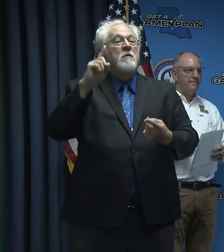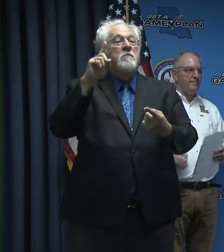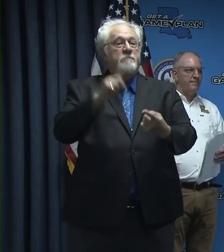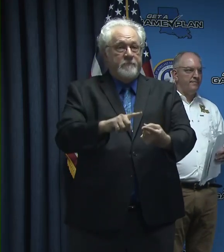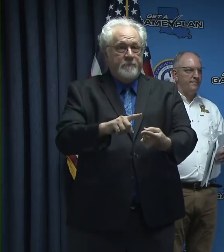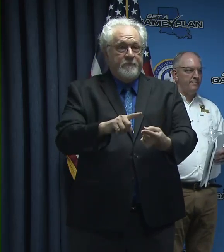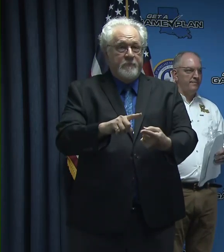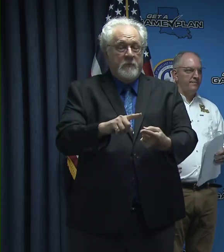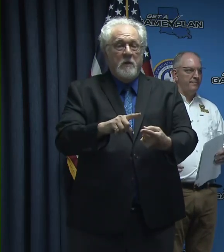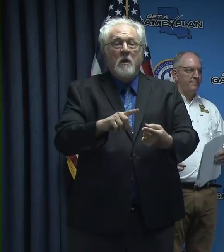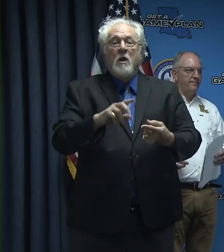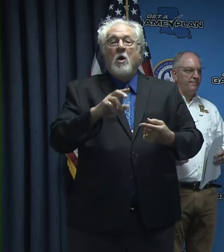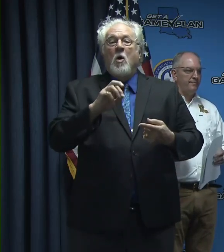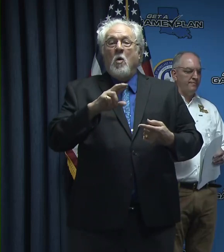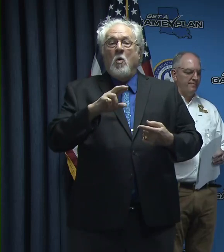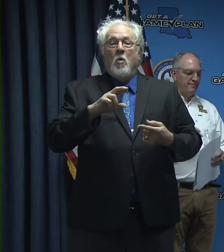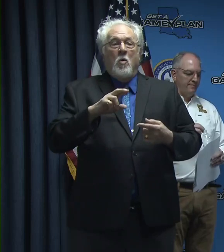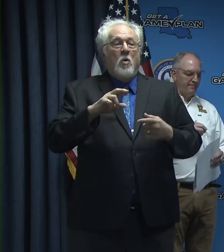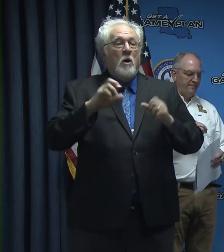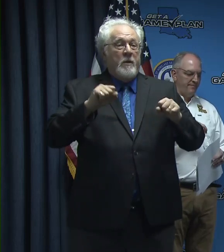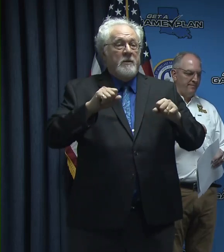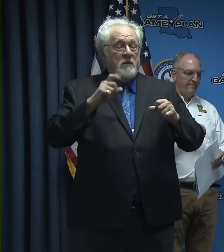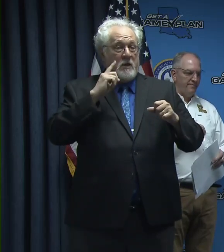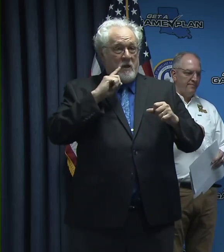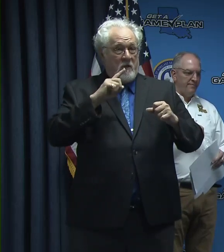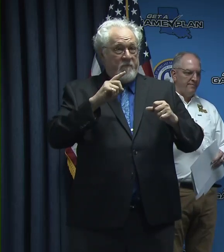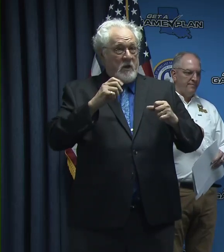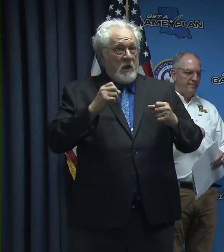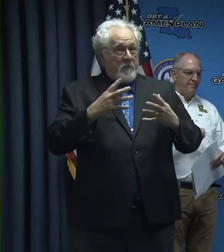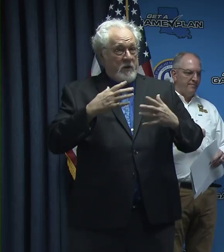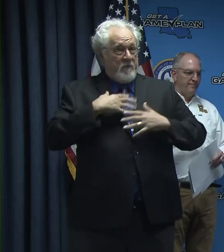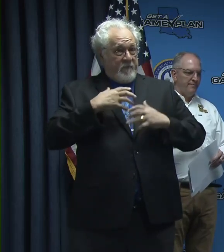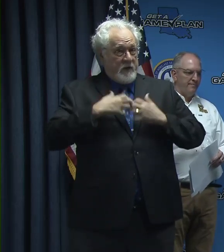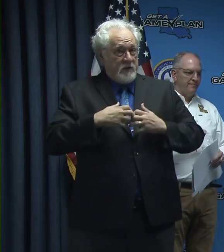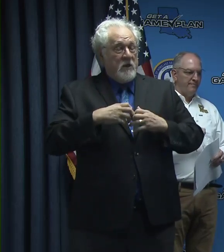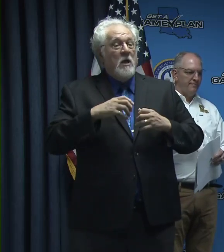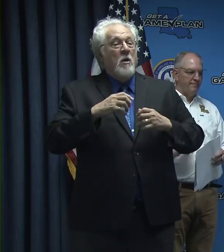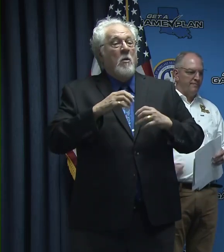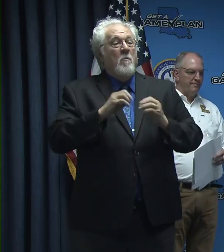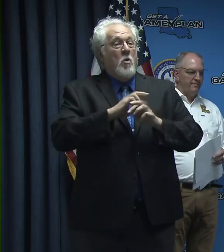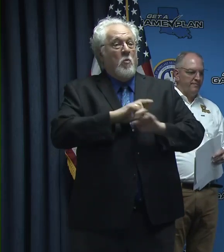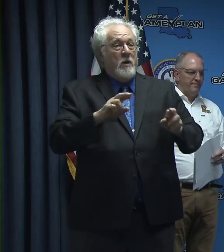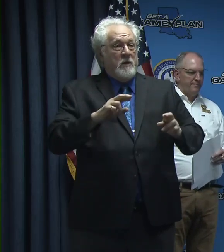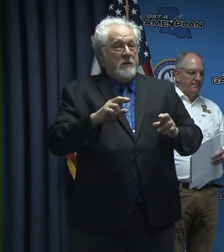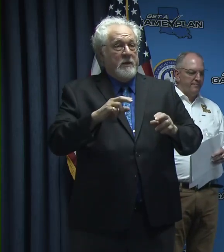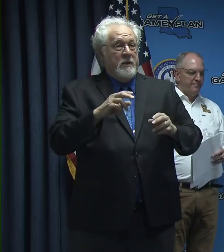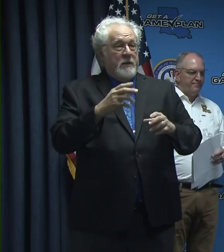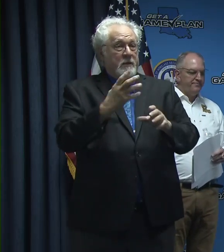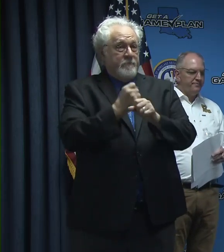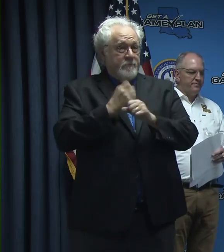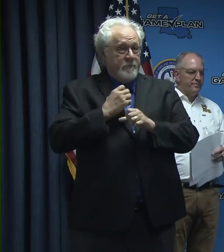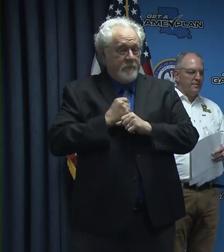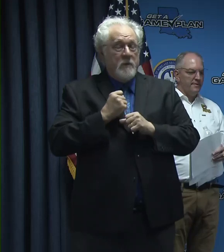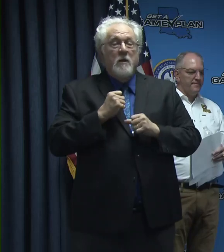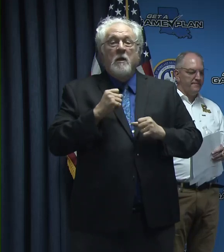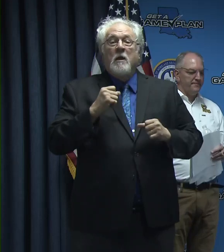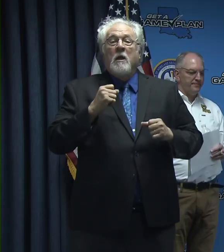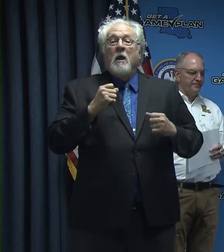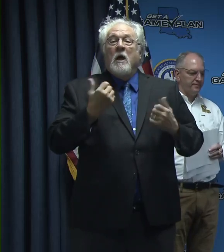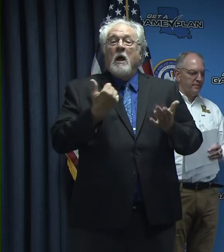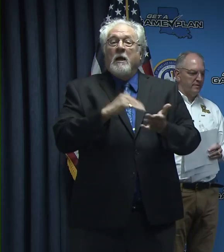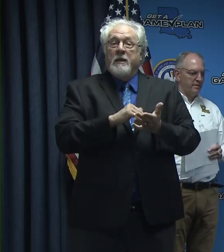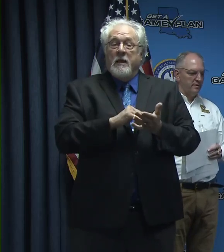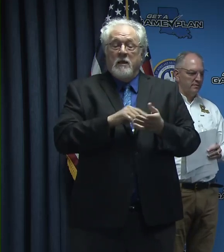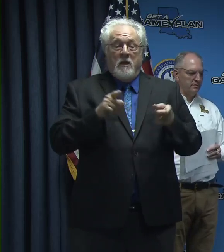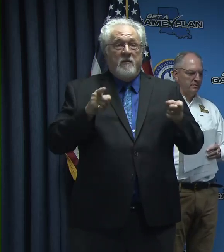decrease, or the capacity of ventilators that we have to be more readily available. Again, while